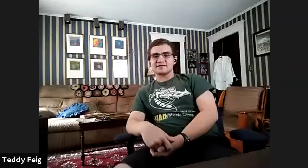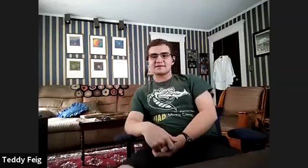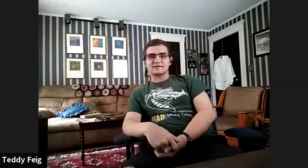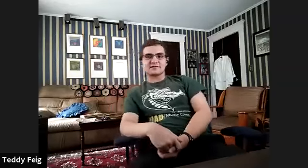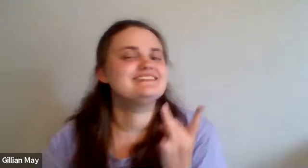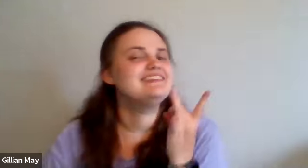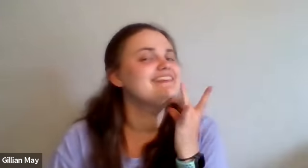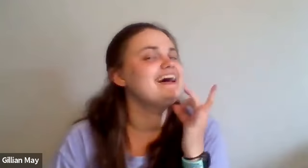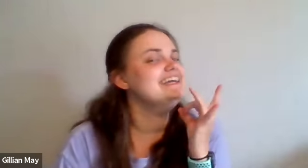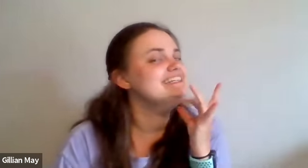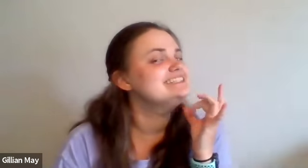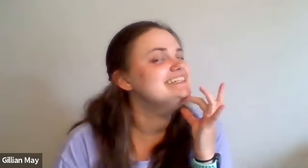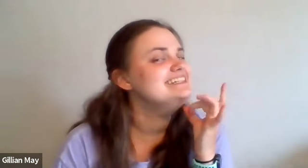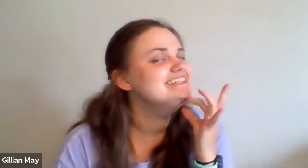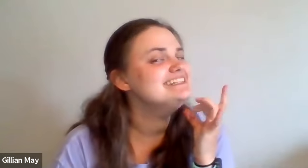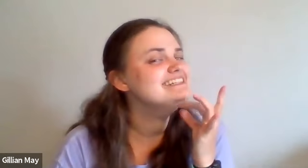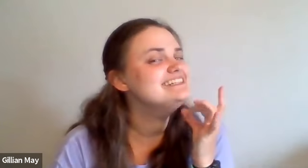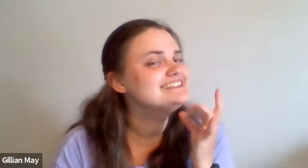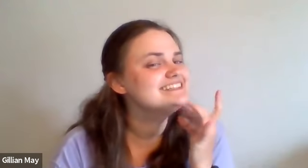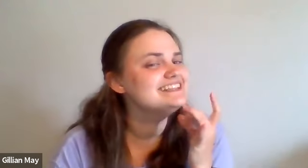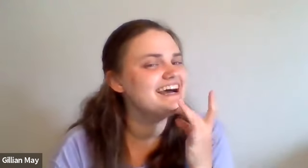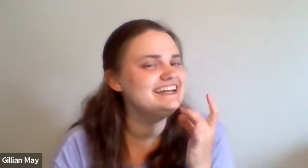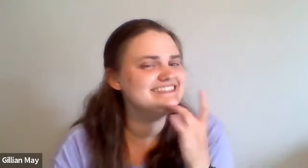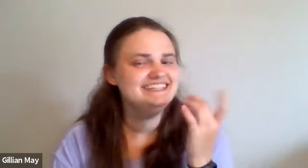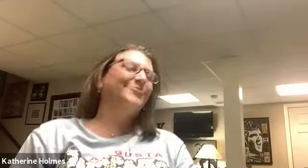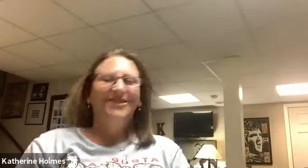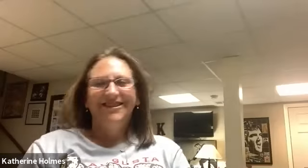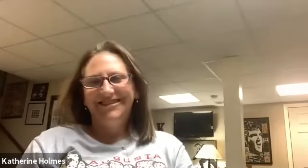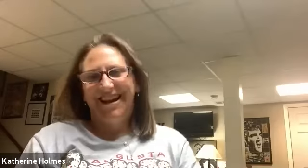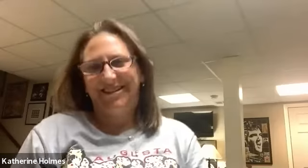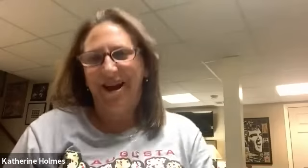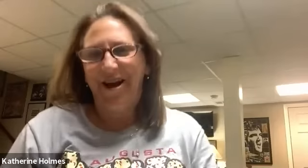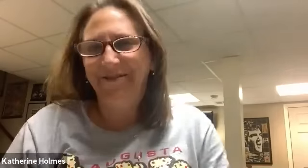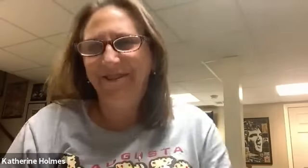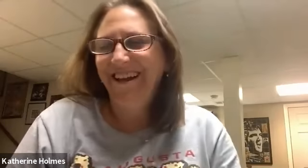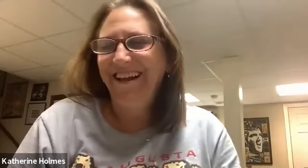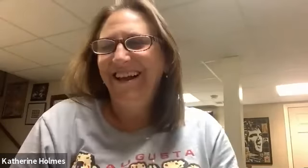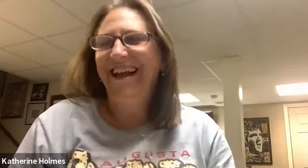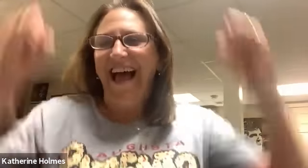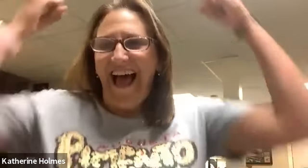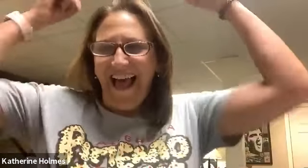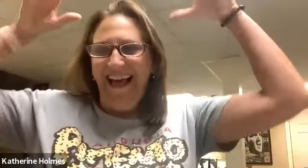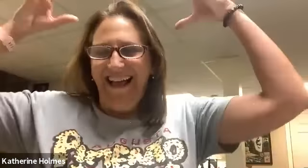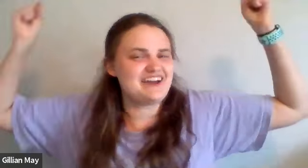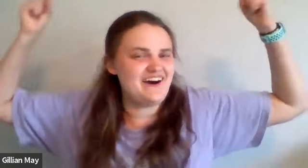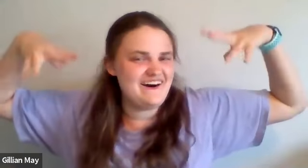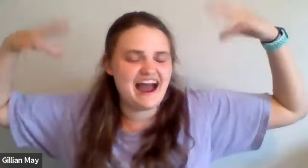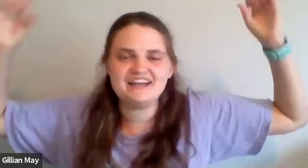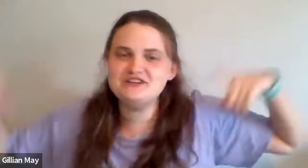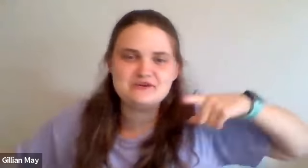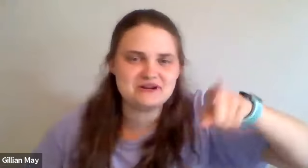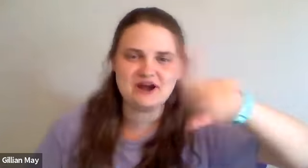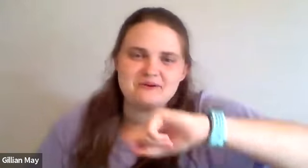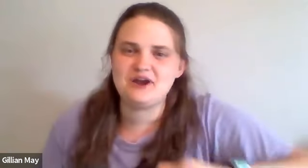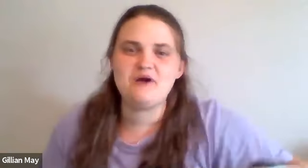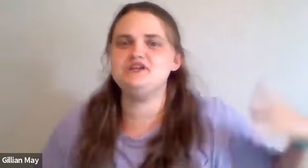So it's light. Oh, You guys did dadgum. hand motions of like light on. I knew where y'all Yes! were going.